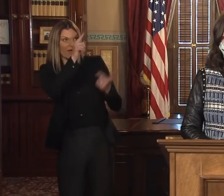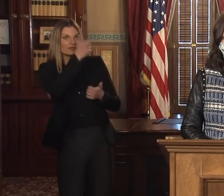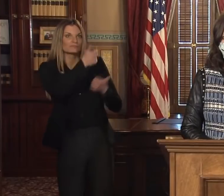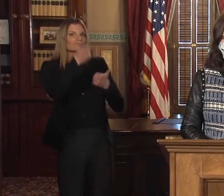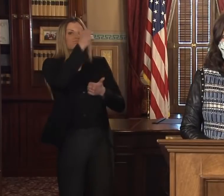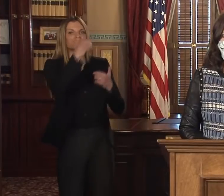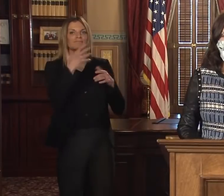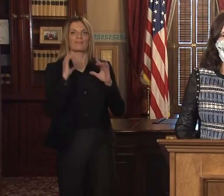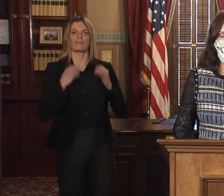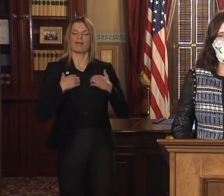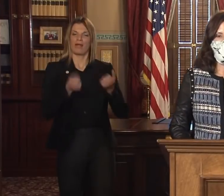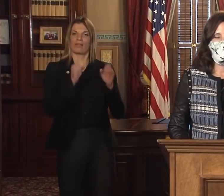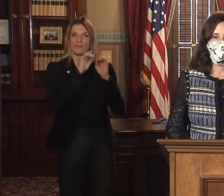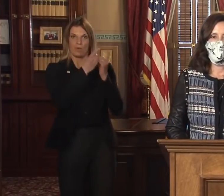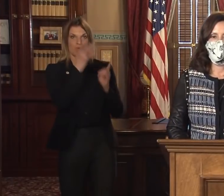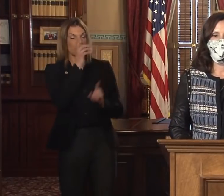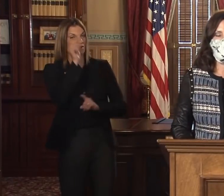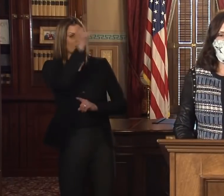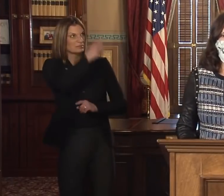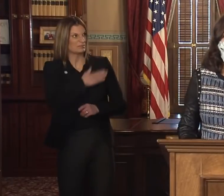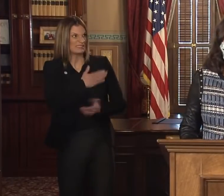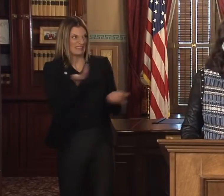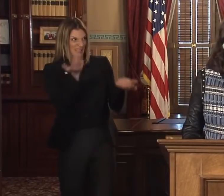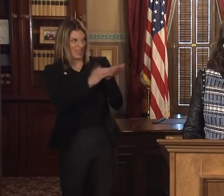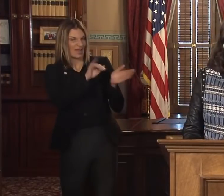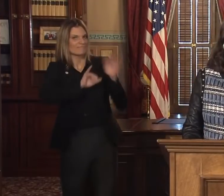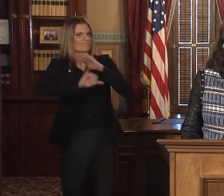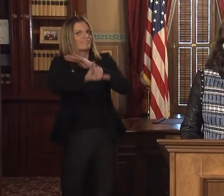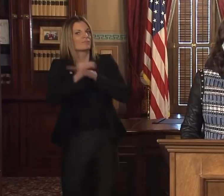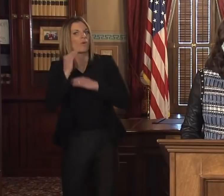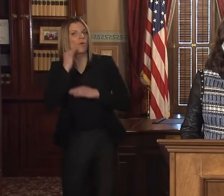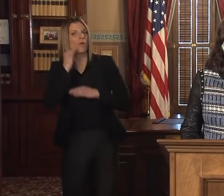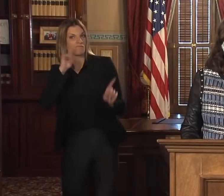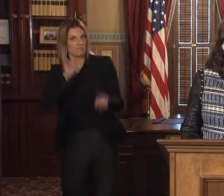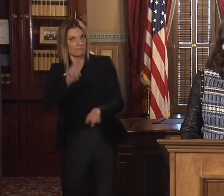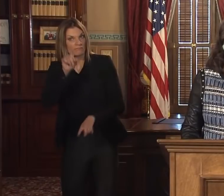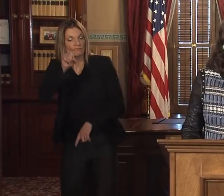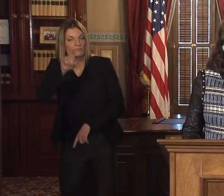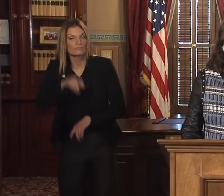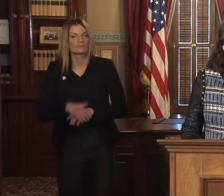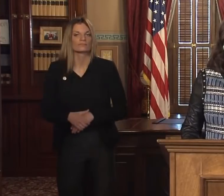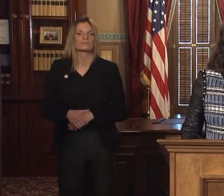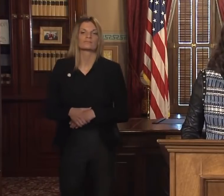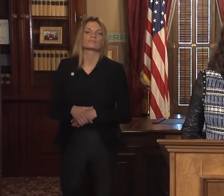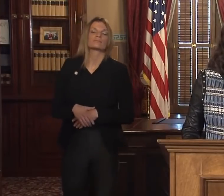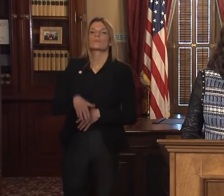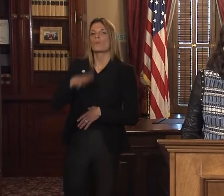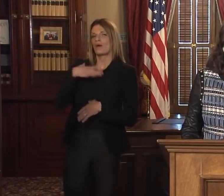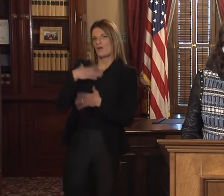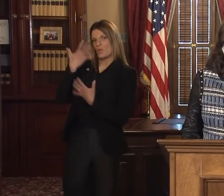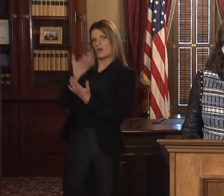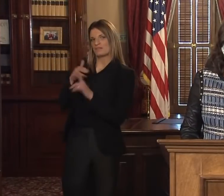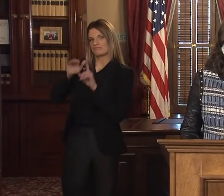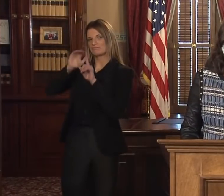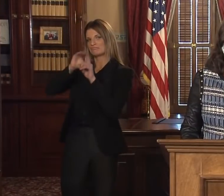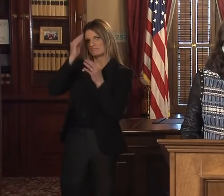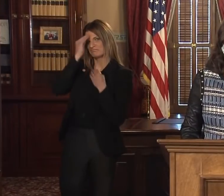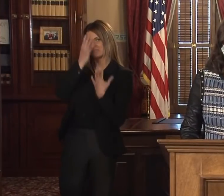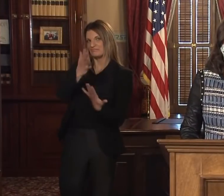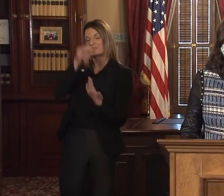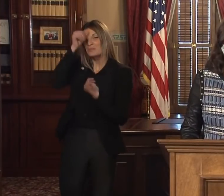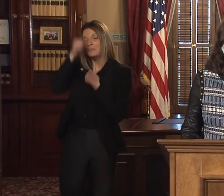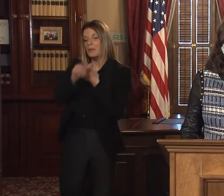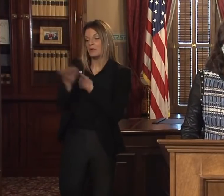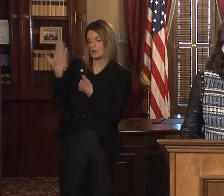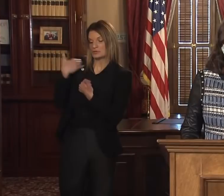place? So, Emily, back in the spring, I think it's important to kind of refresh our recollection, right?